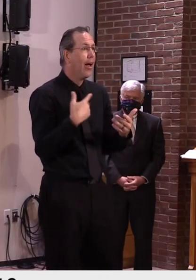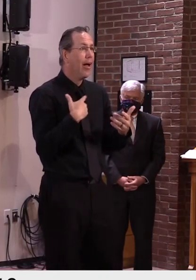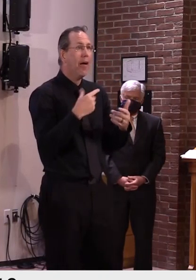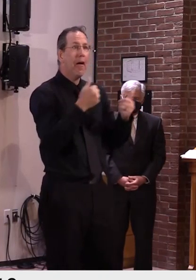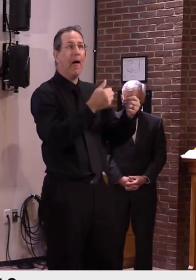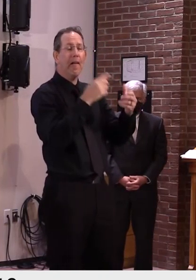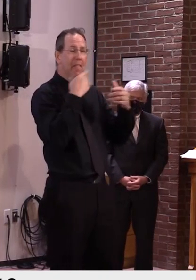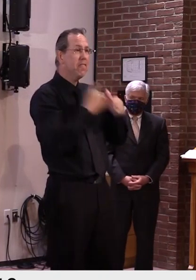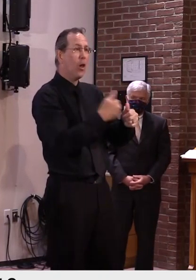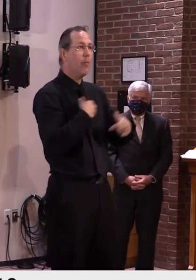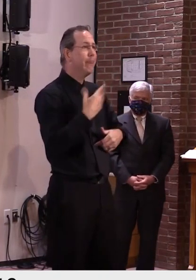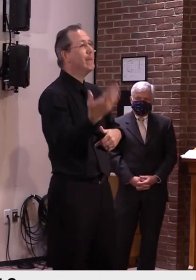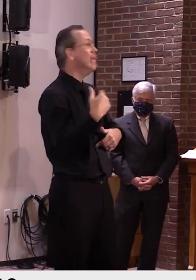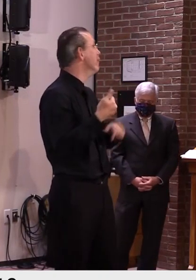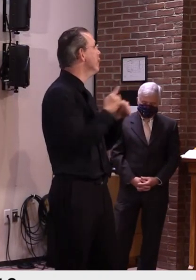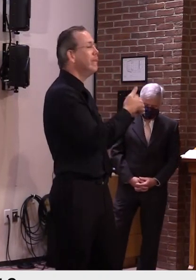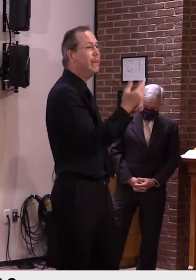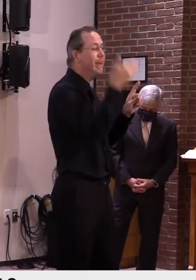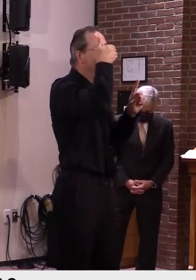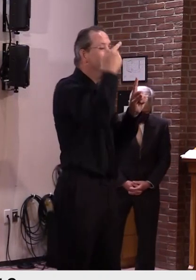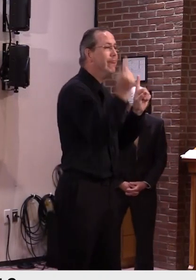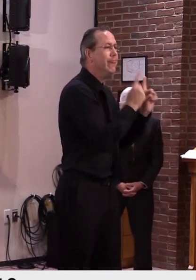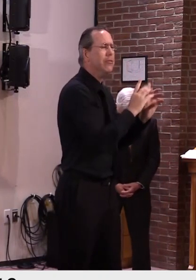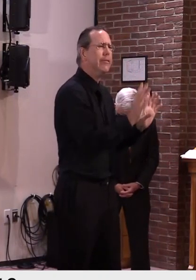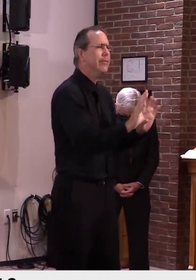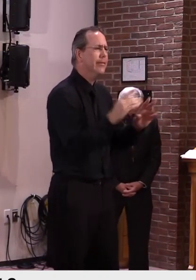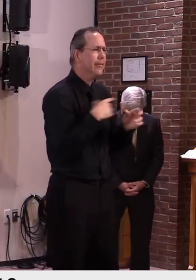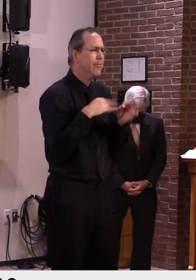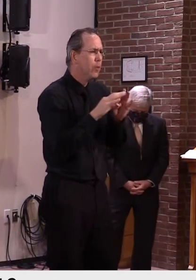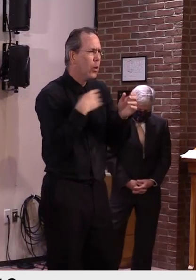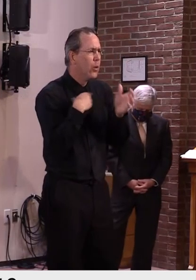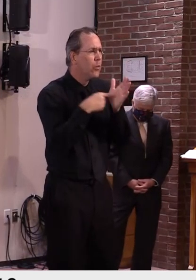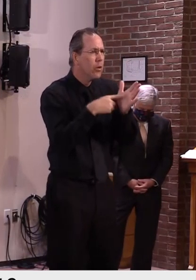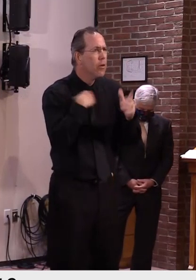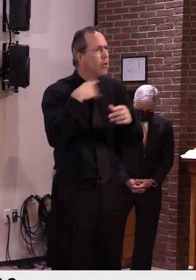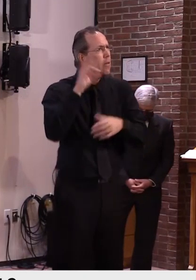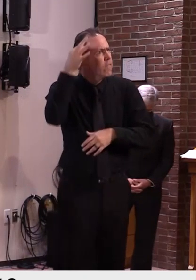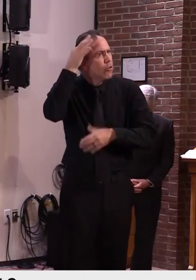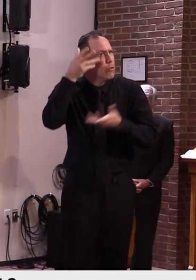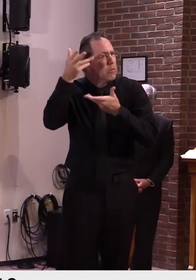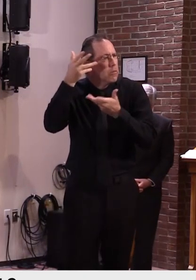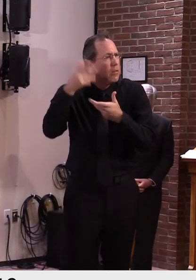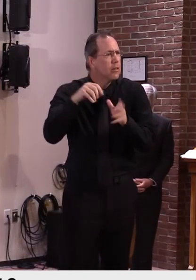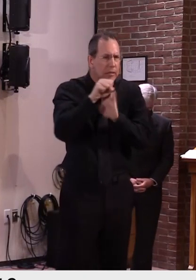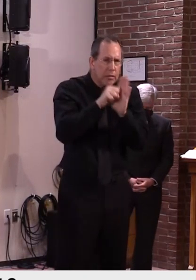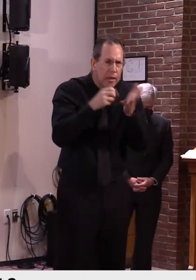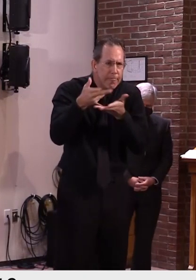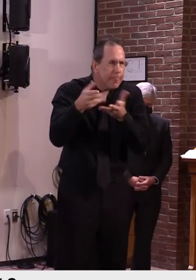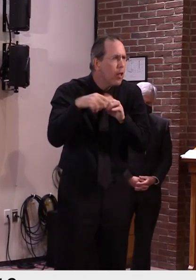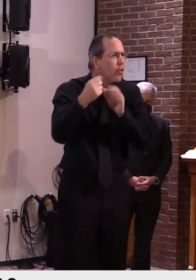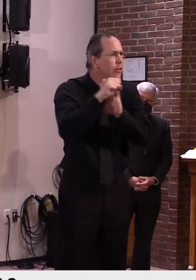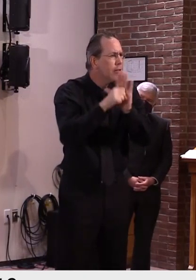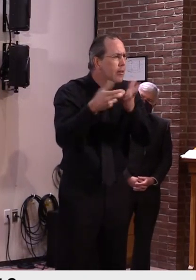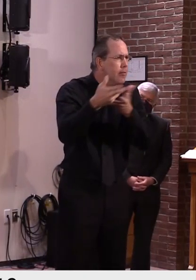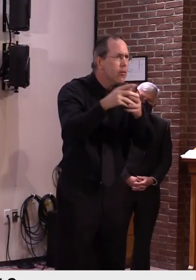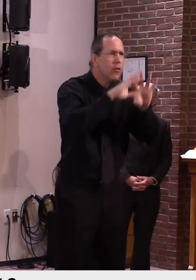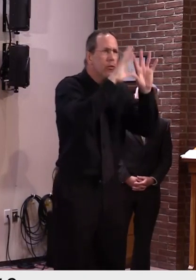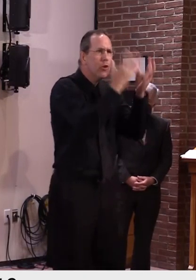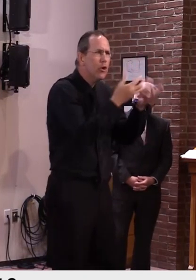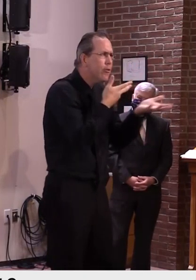that information in, learn from other states as well, and at the end of the day, we do what we think is right,